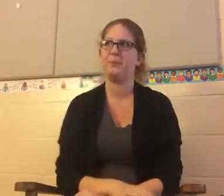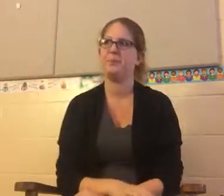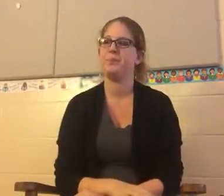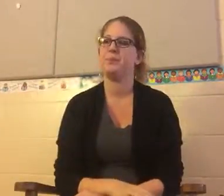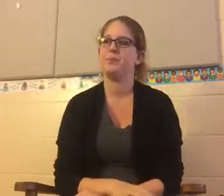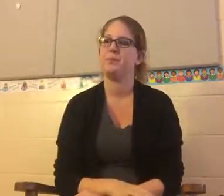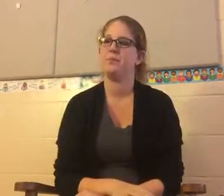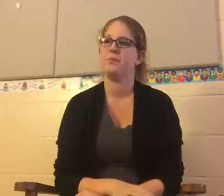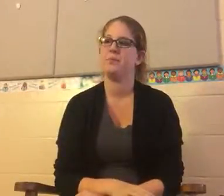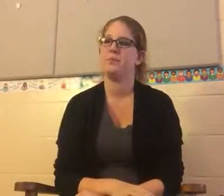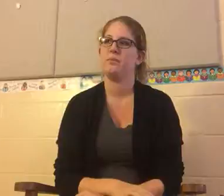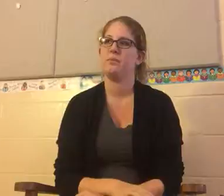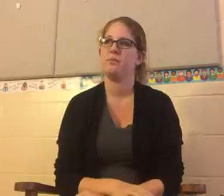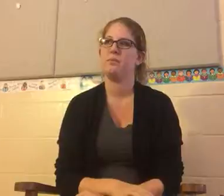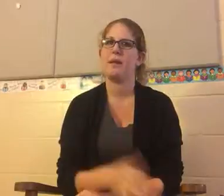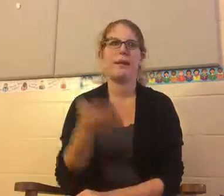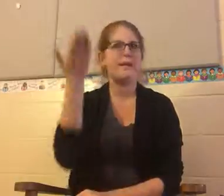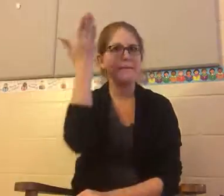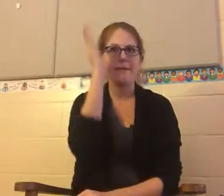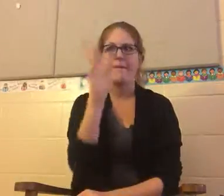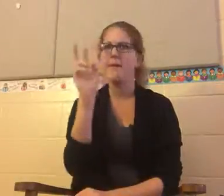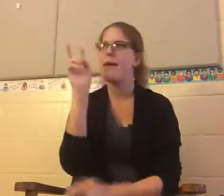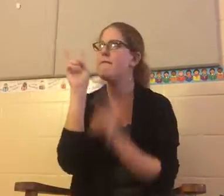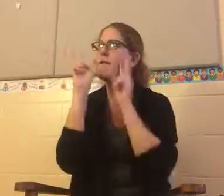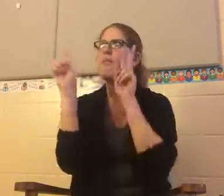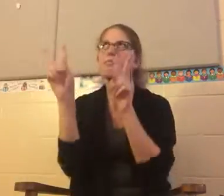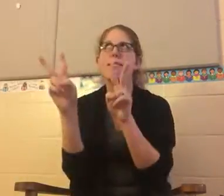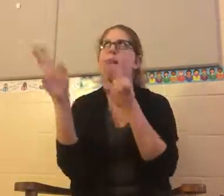The moon never looks exactly the same from one night to the next.